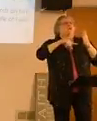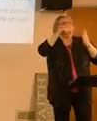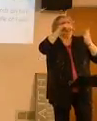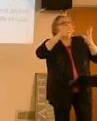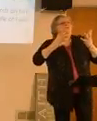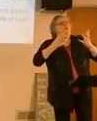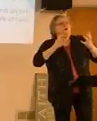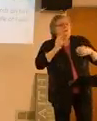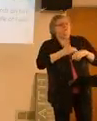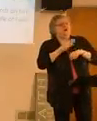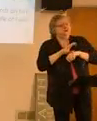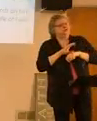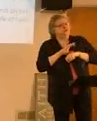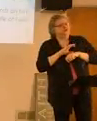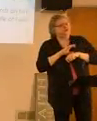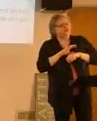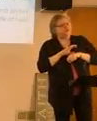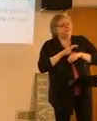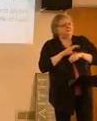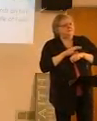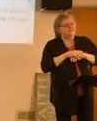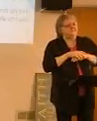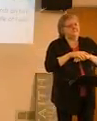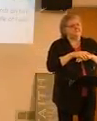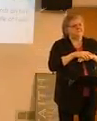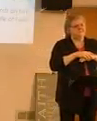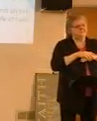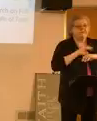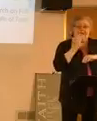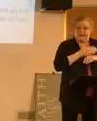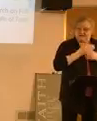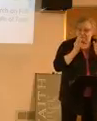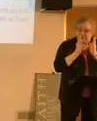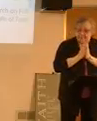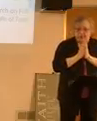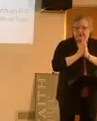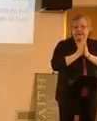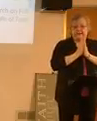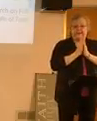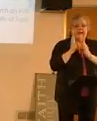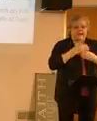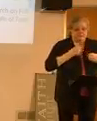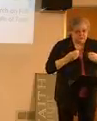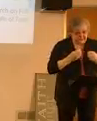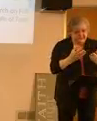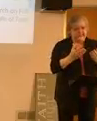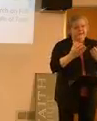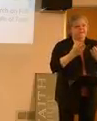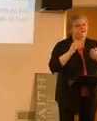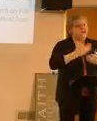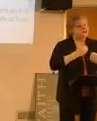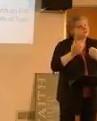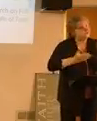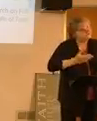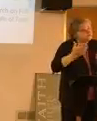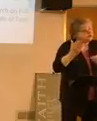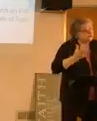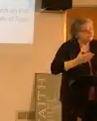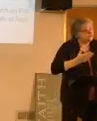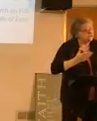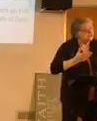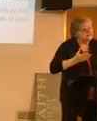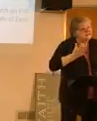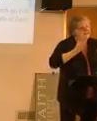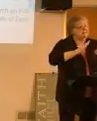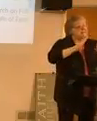you desire of us? As we pray, as we give, as we serve, let's